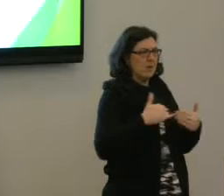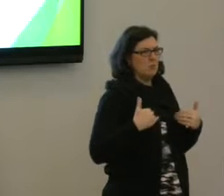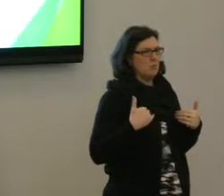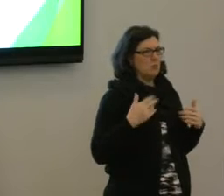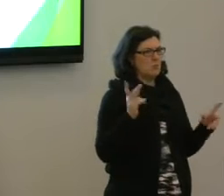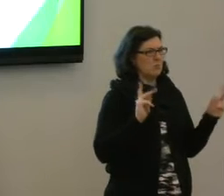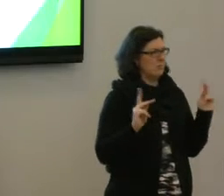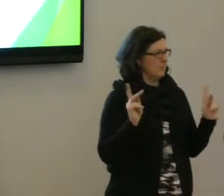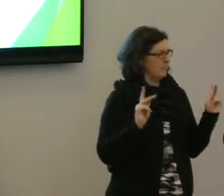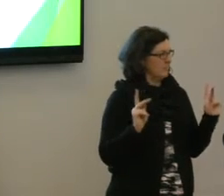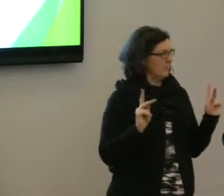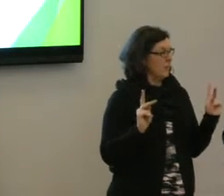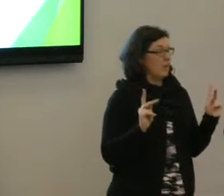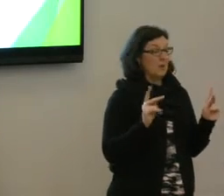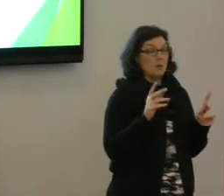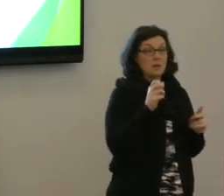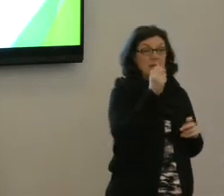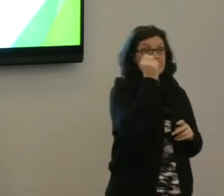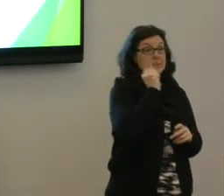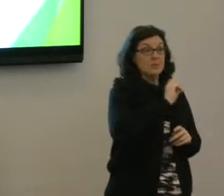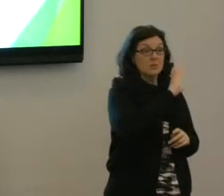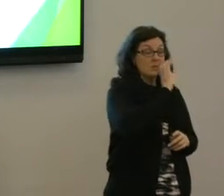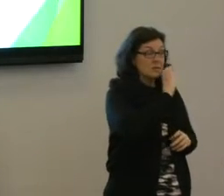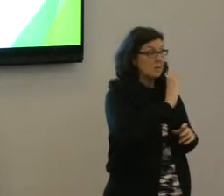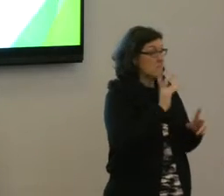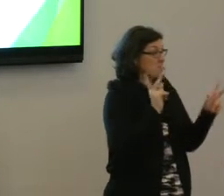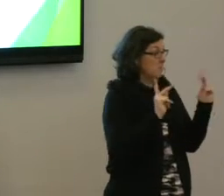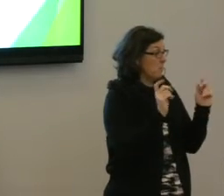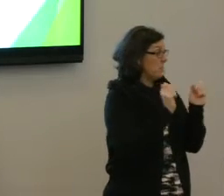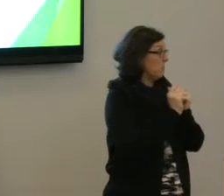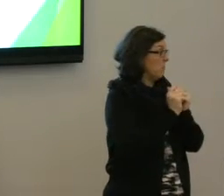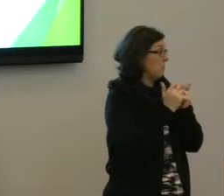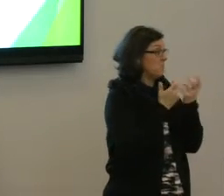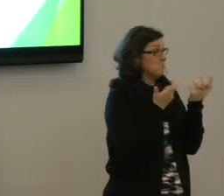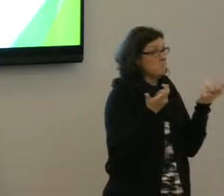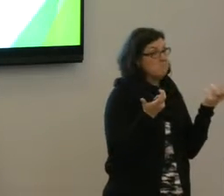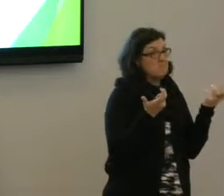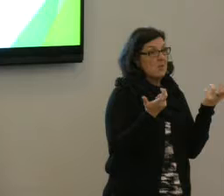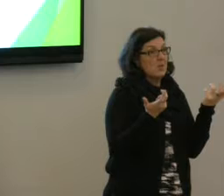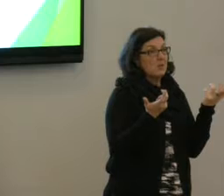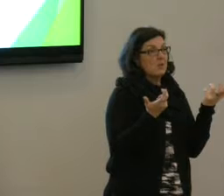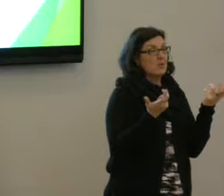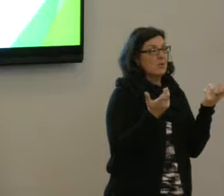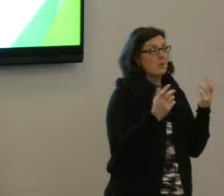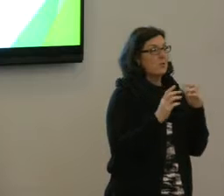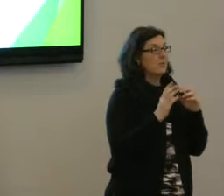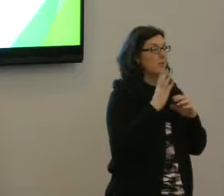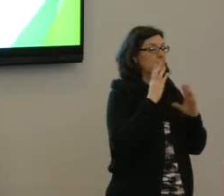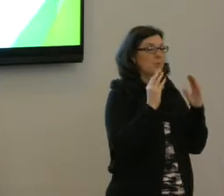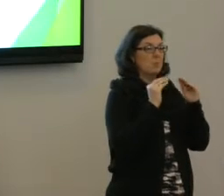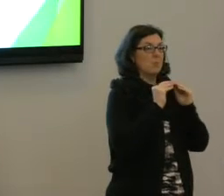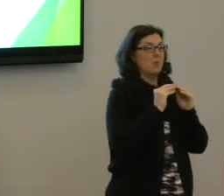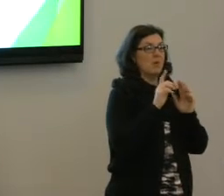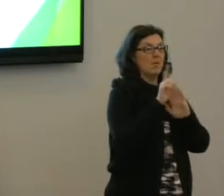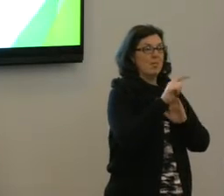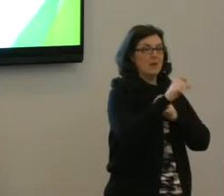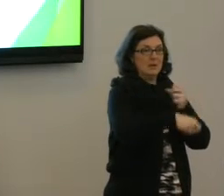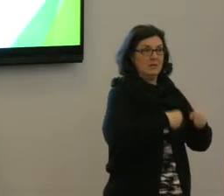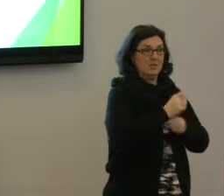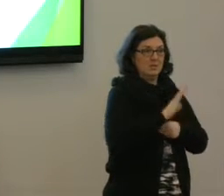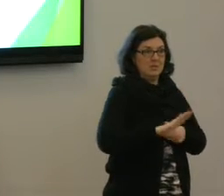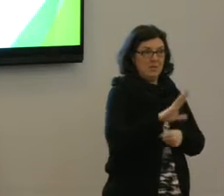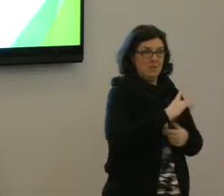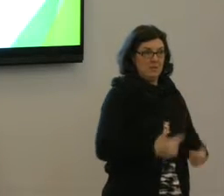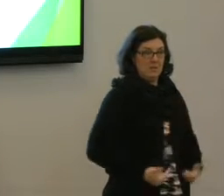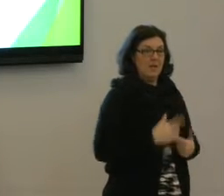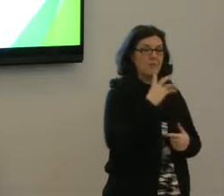church that's great with seniors and people at the, you know, moving towards the autumn of their lives? It's